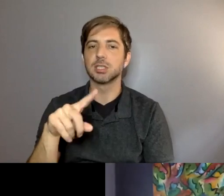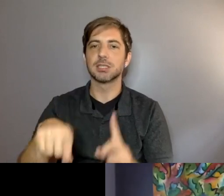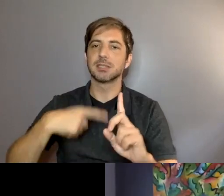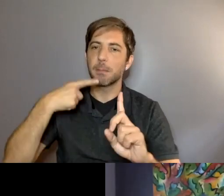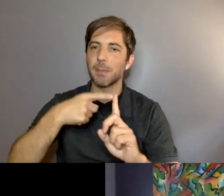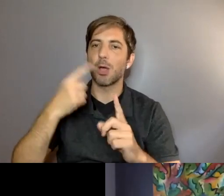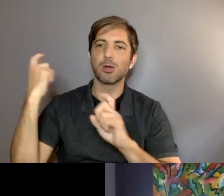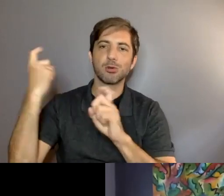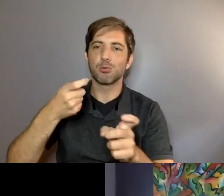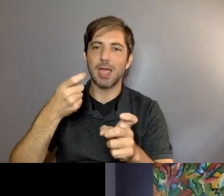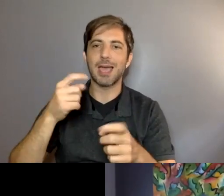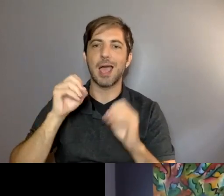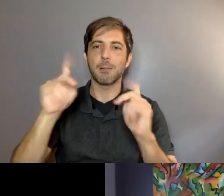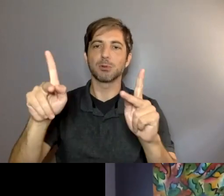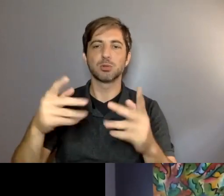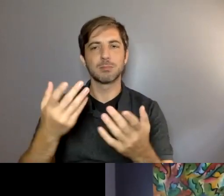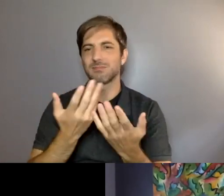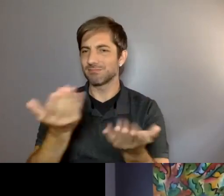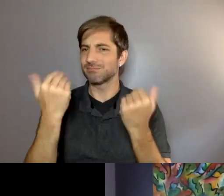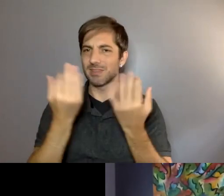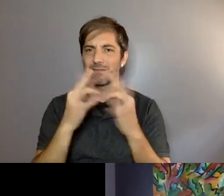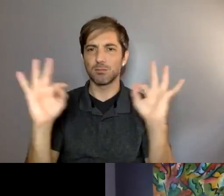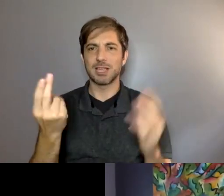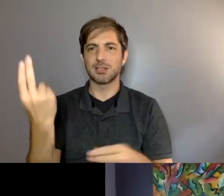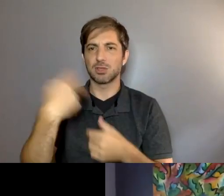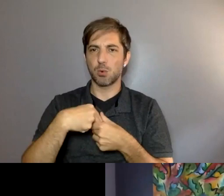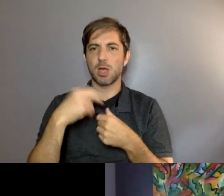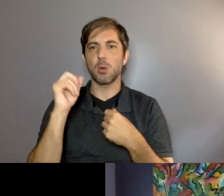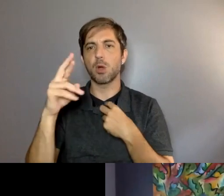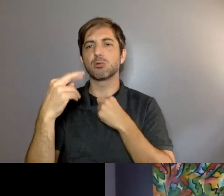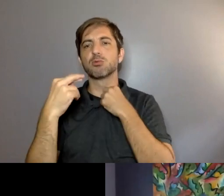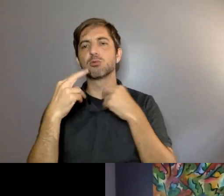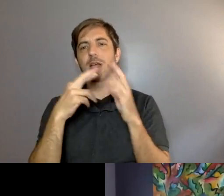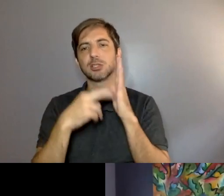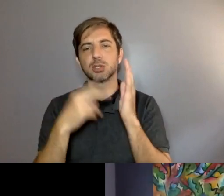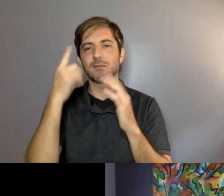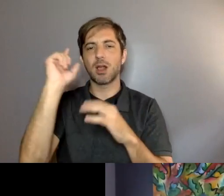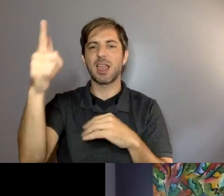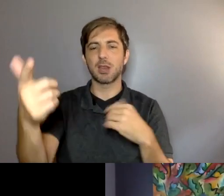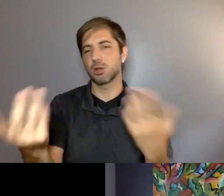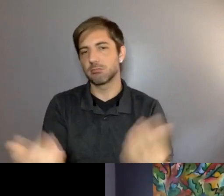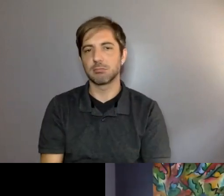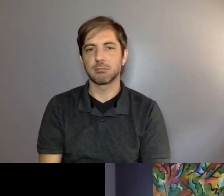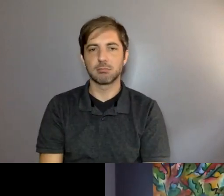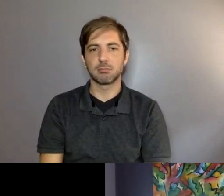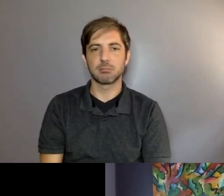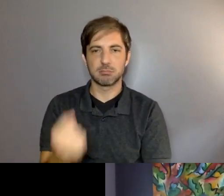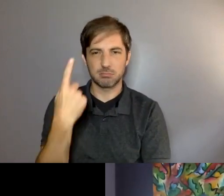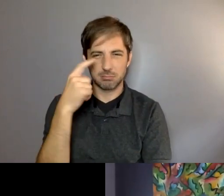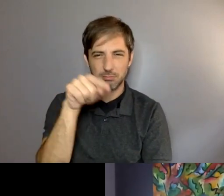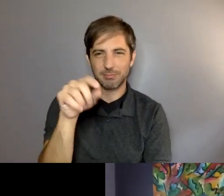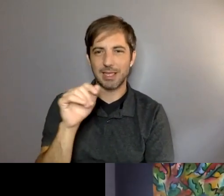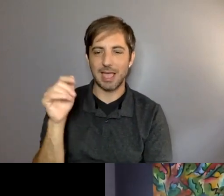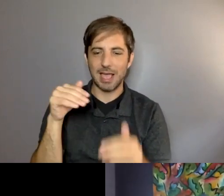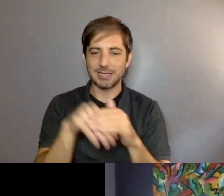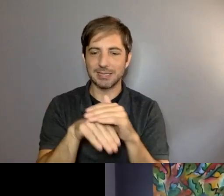the grant opportunity, but feel free to join that or register for a later one. But note the accessibility features